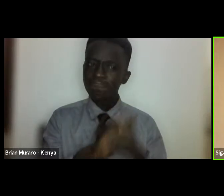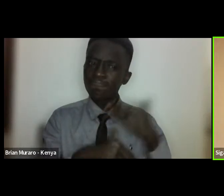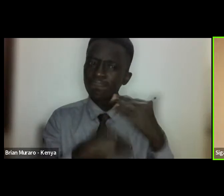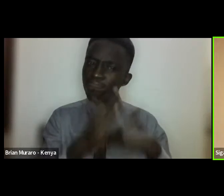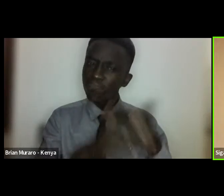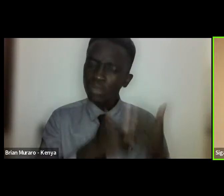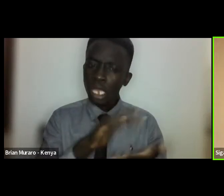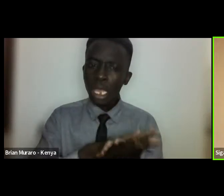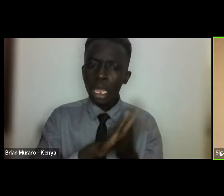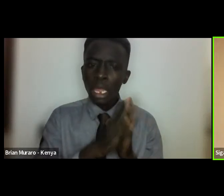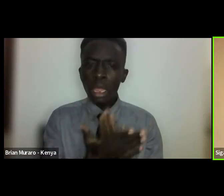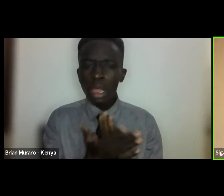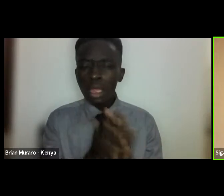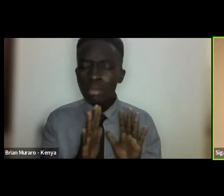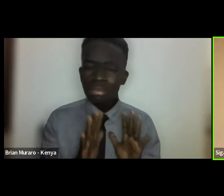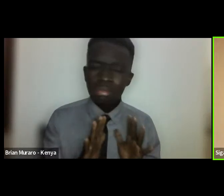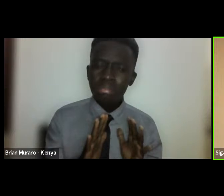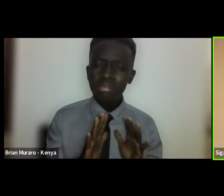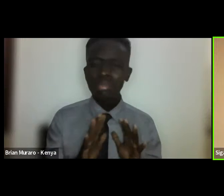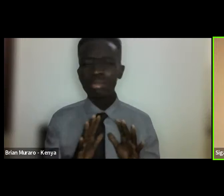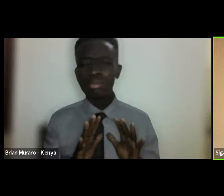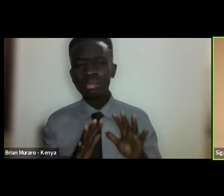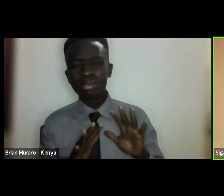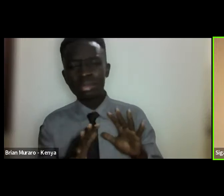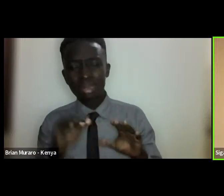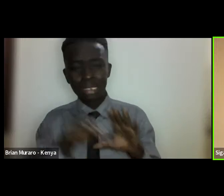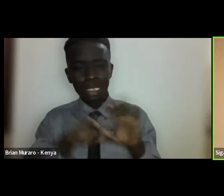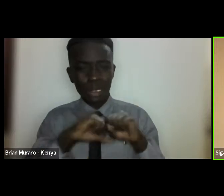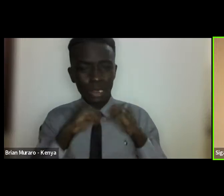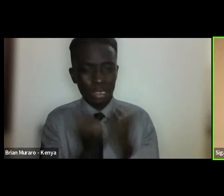in a society where they are not celebrated.